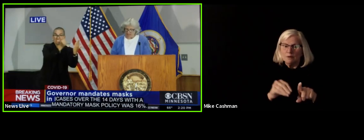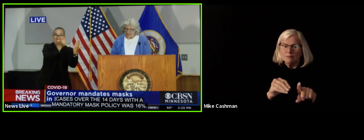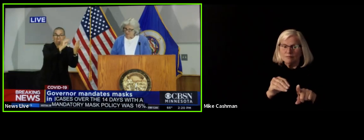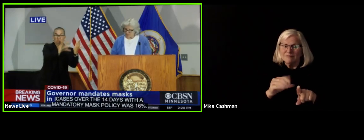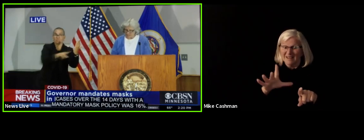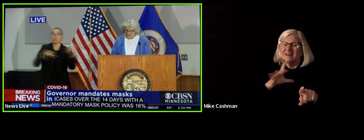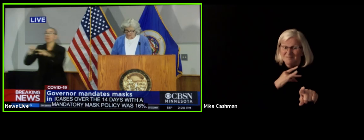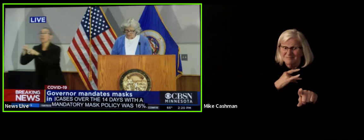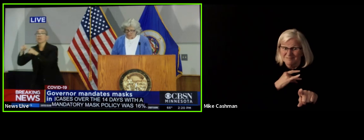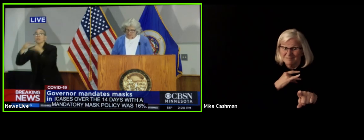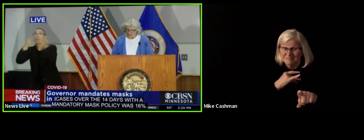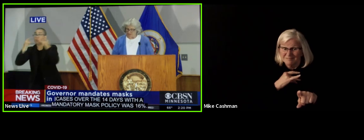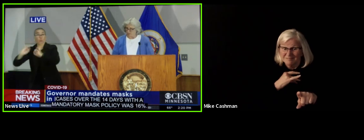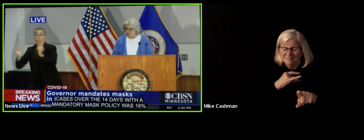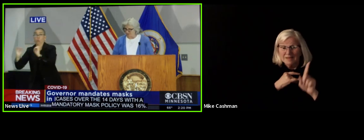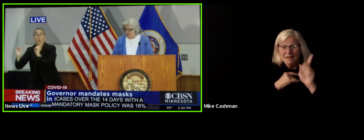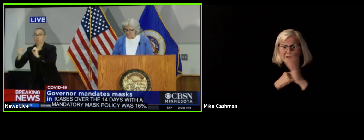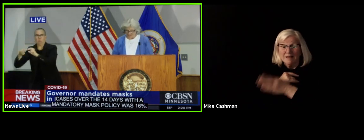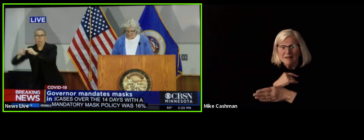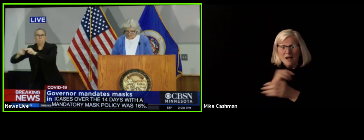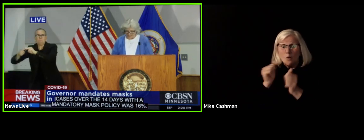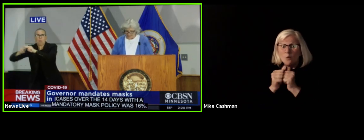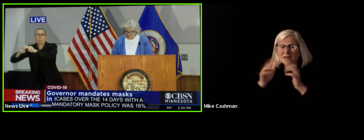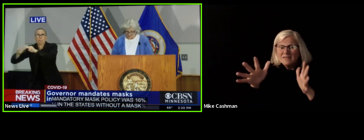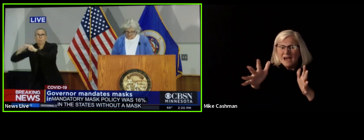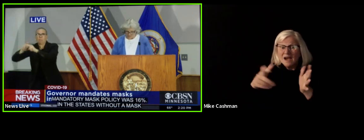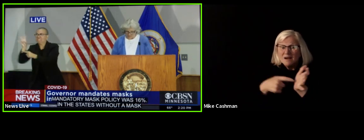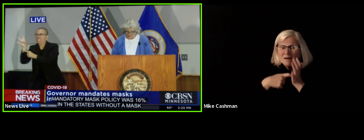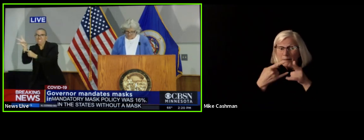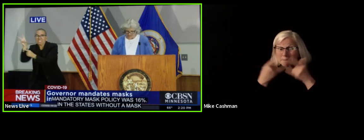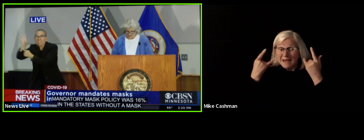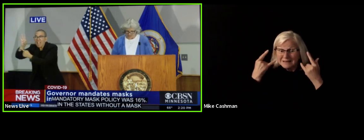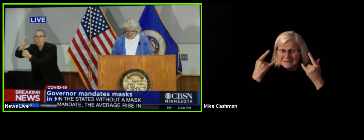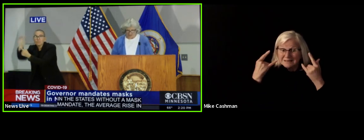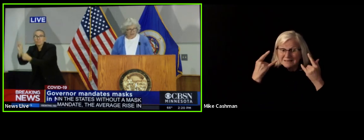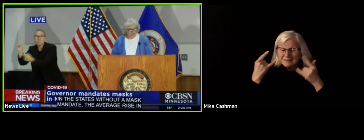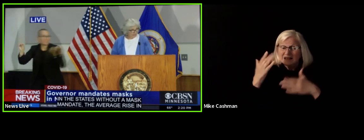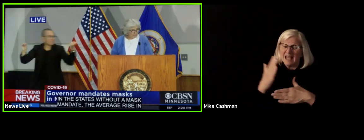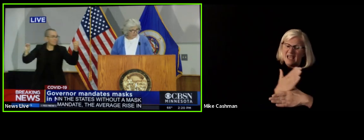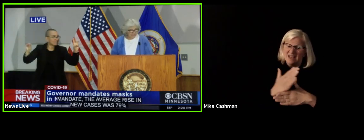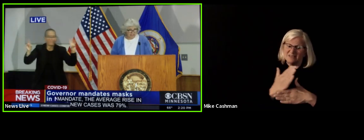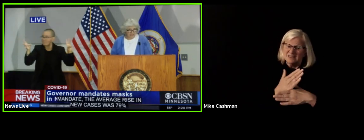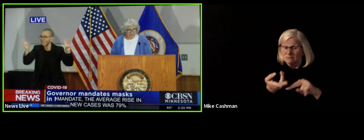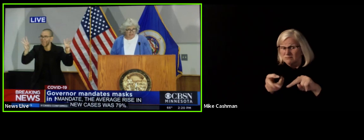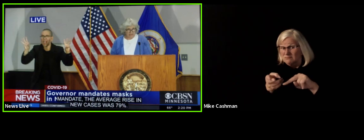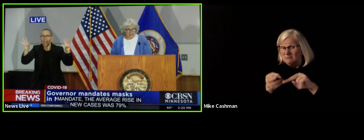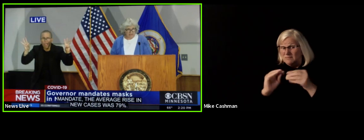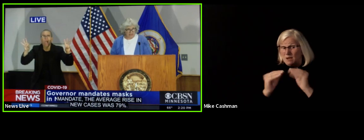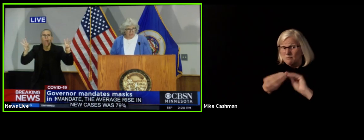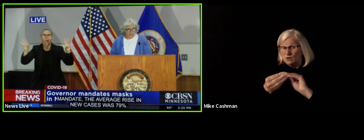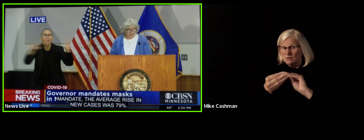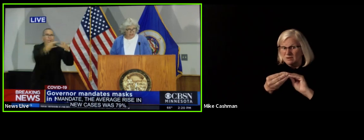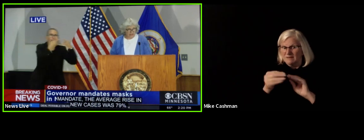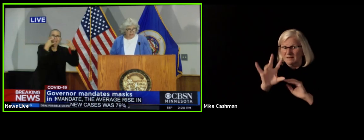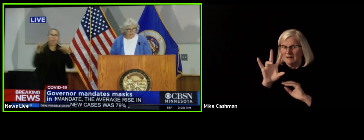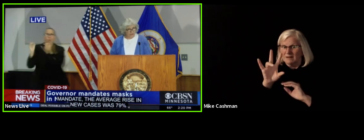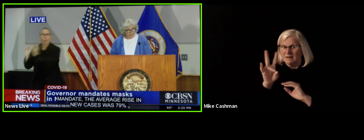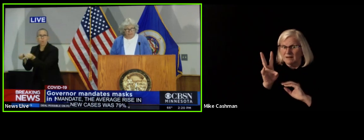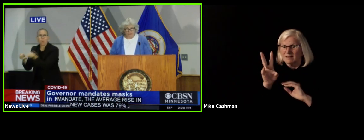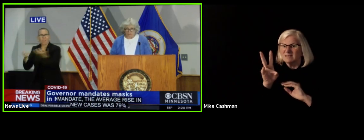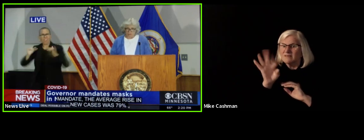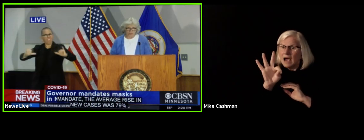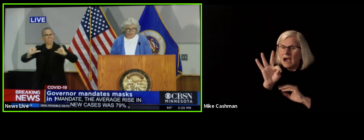the average rise in new cases was 79%. There have been recent national estimates showing that